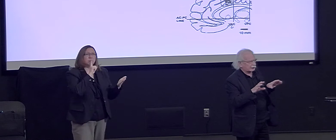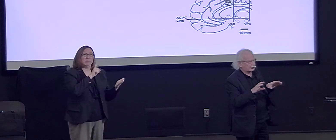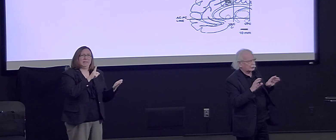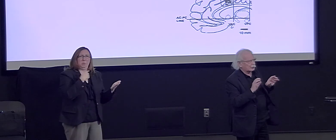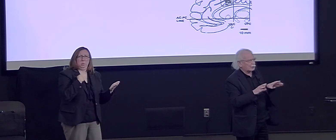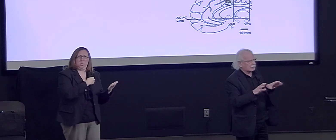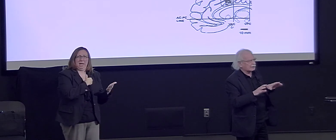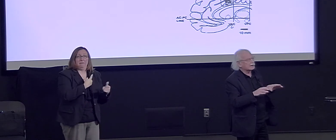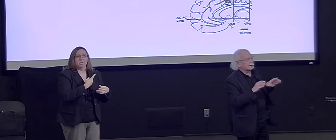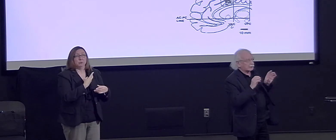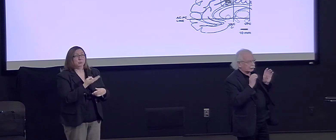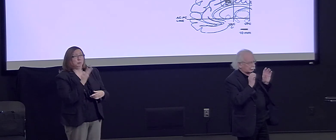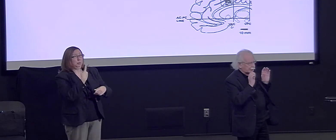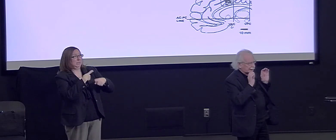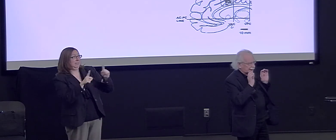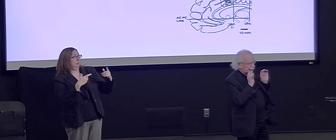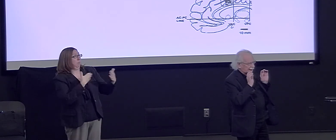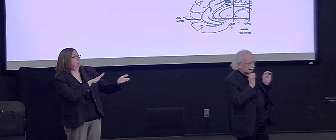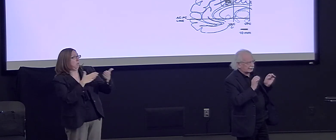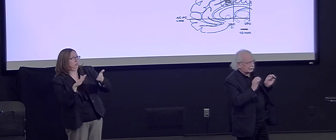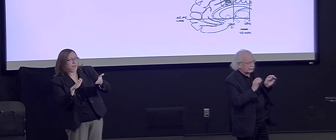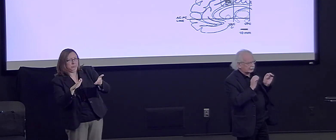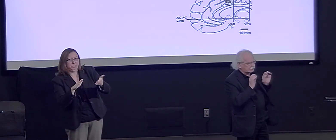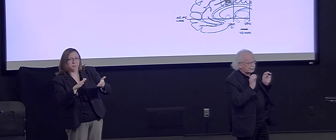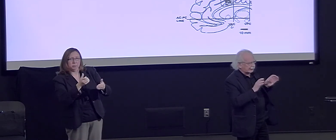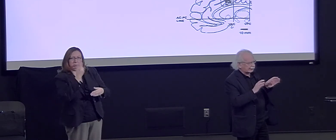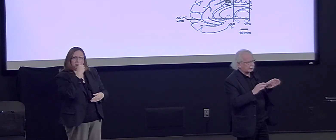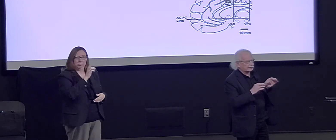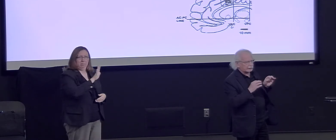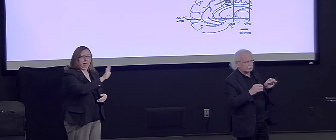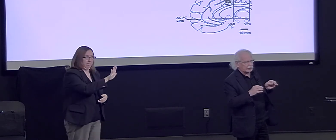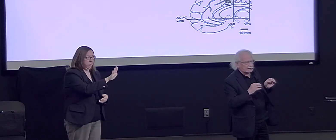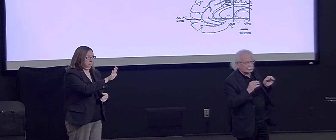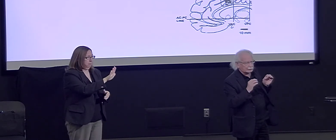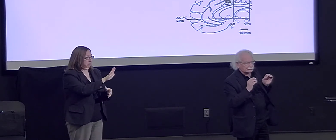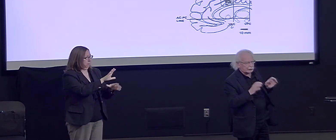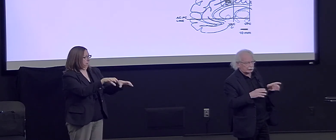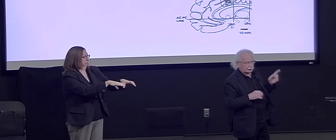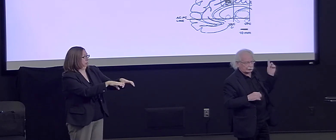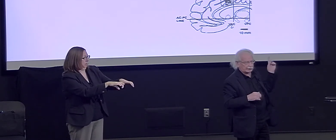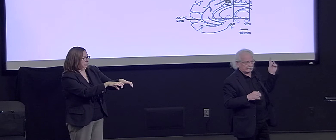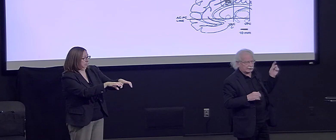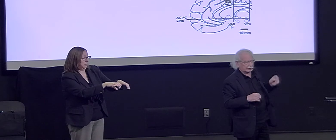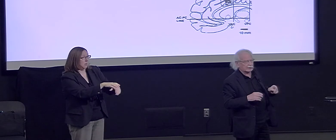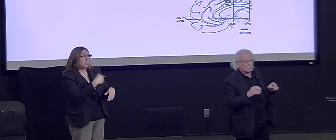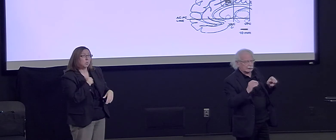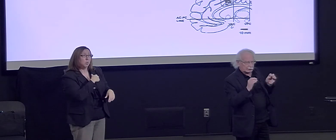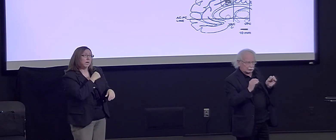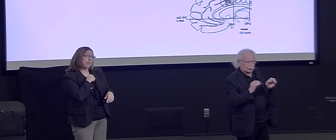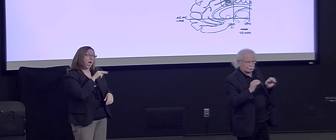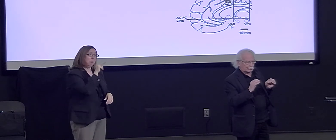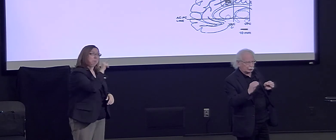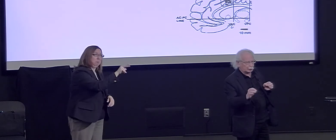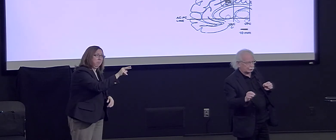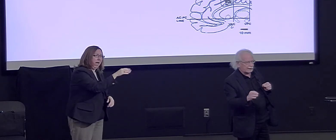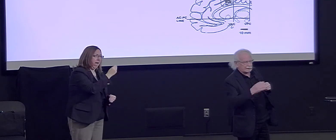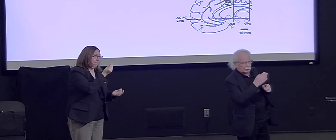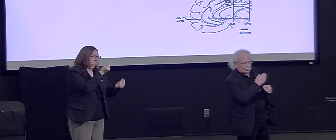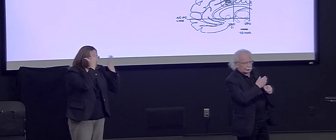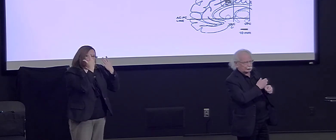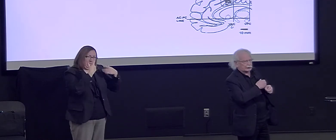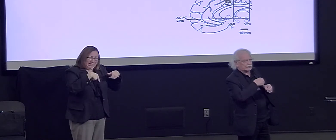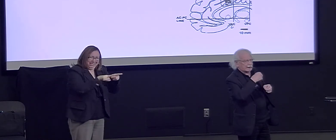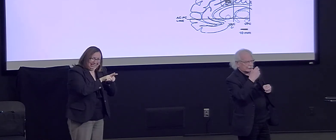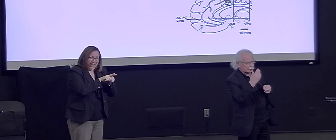the action. One is by activating directly the same structure like here, which produce pain